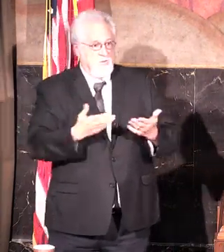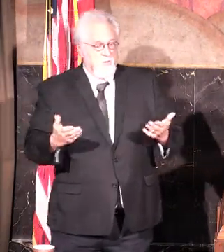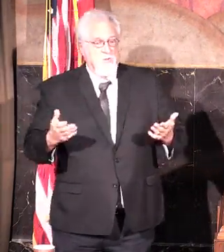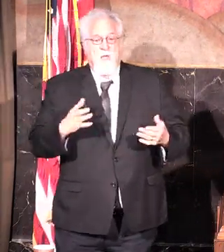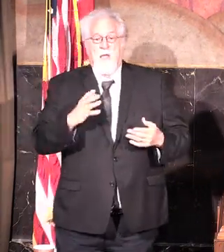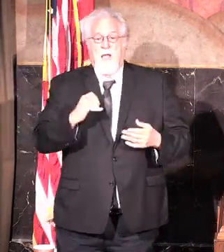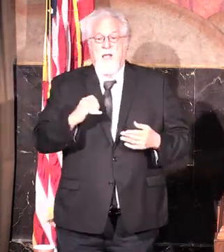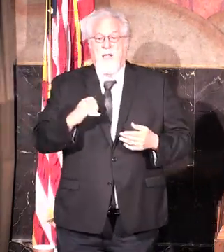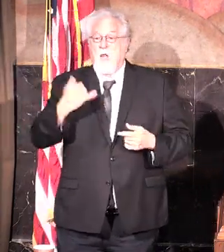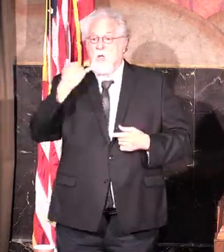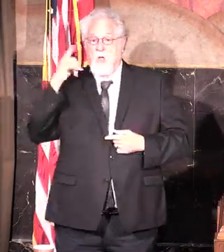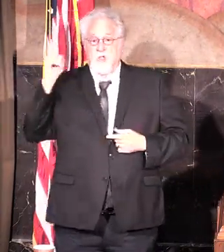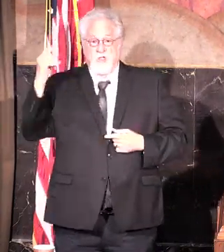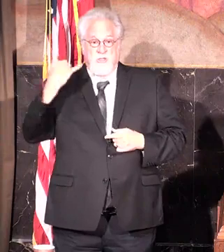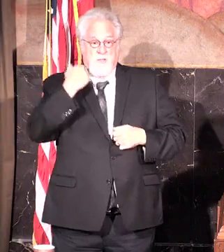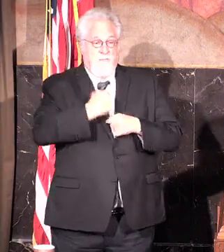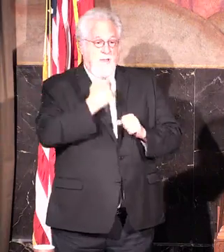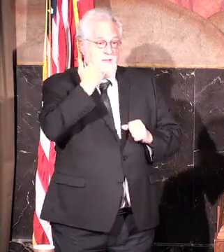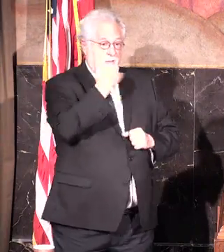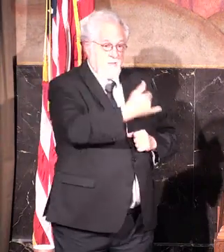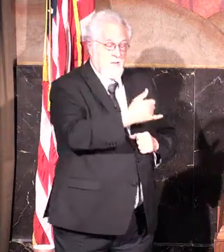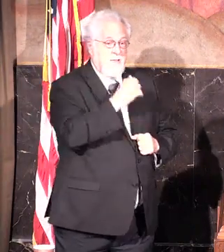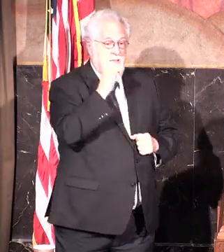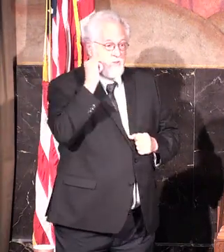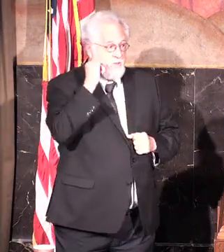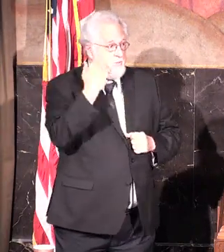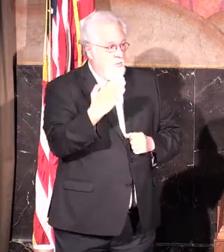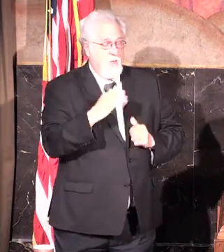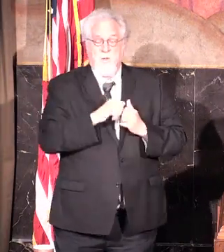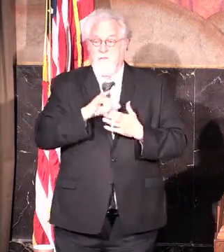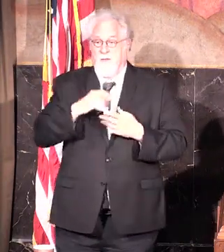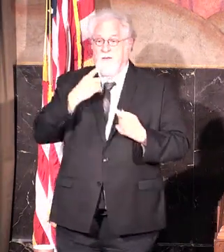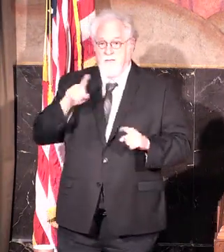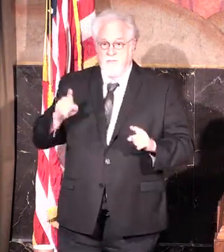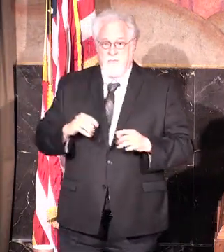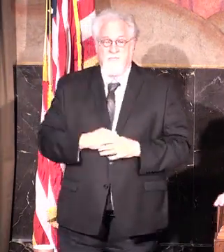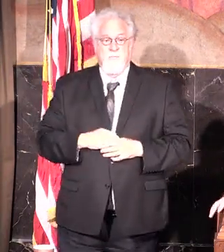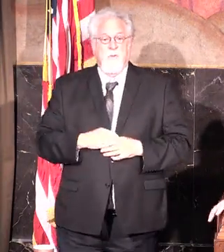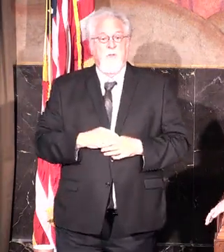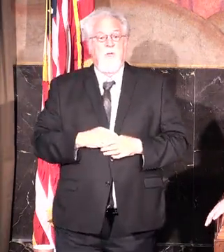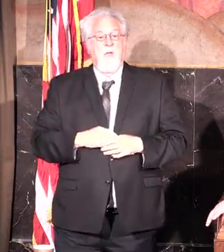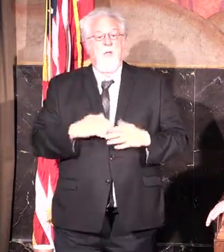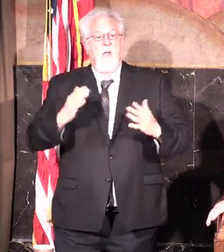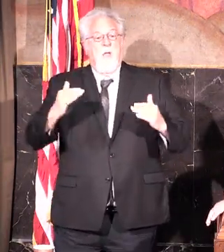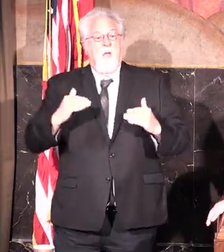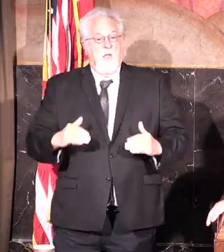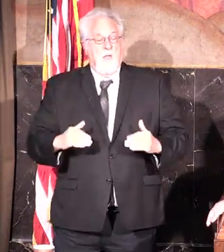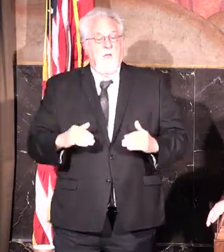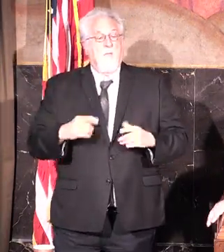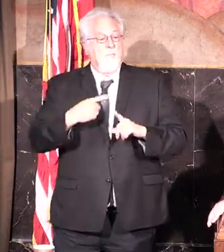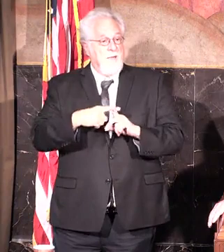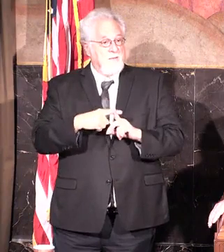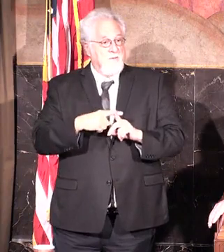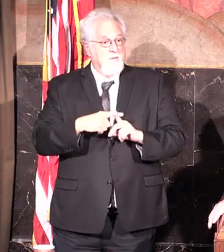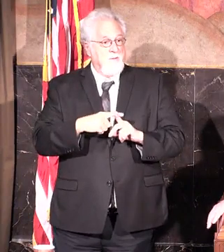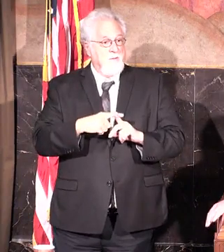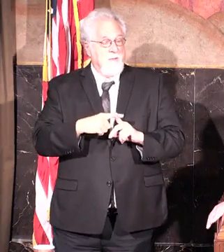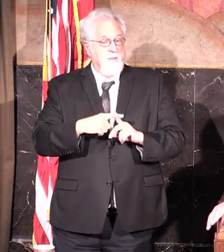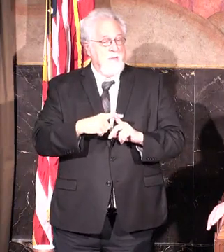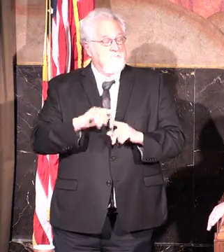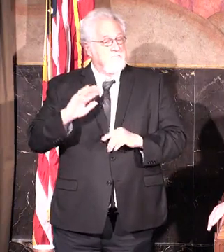and the call that she made to me yesterday morning with that announcement. On another positive note, it does not